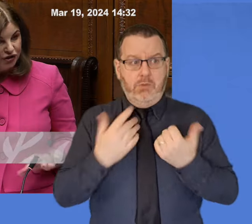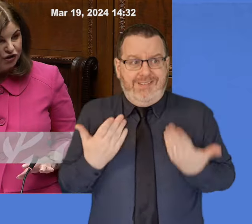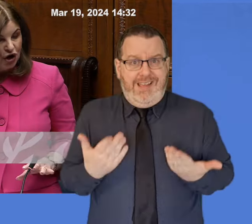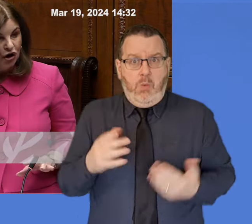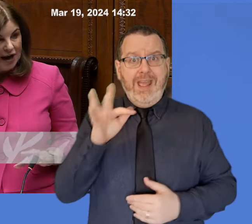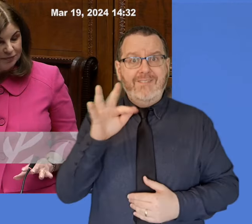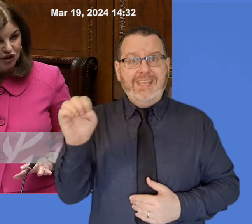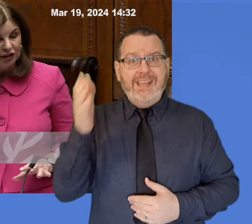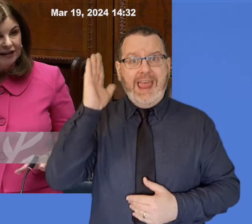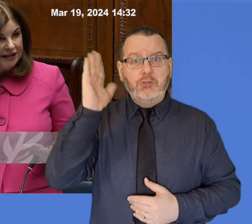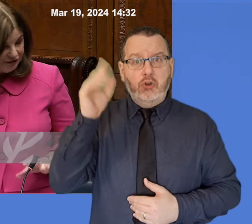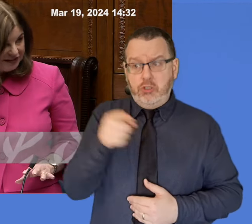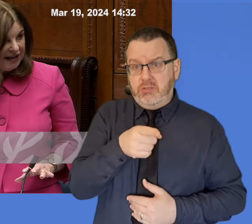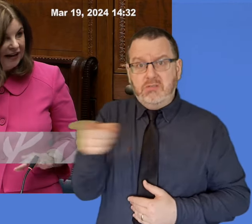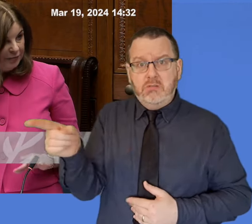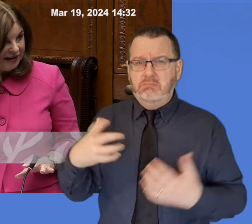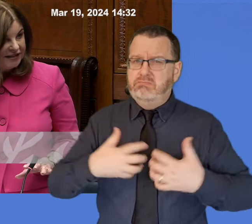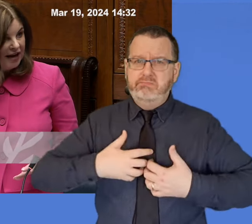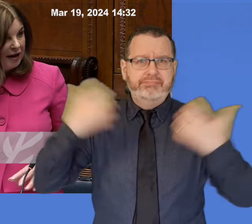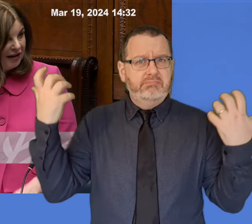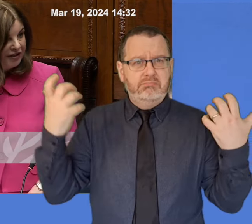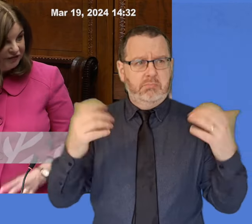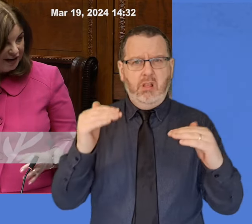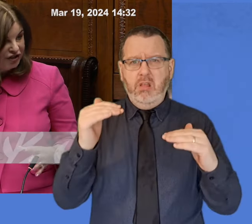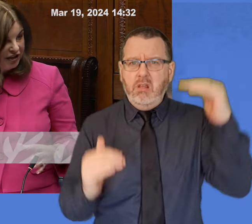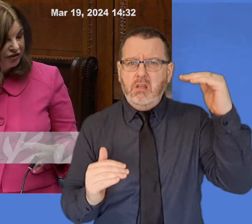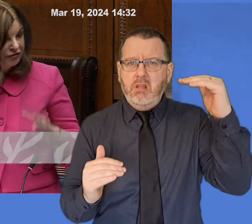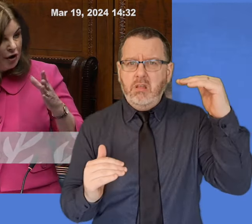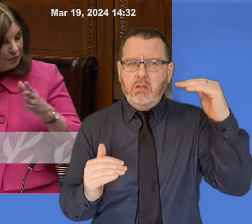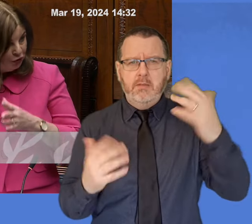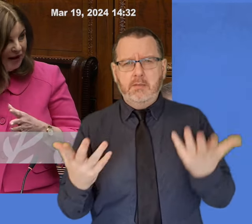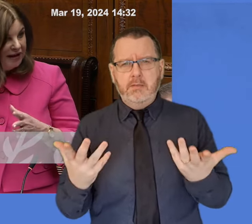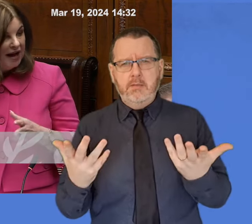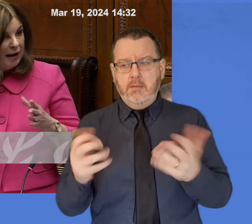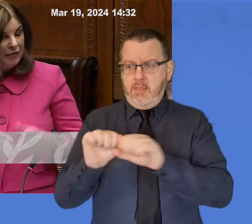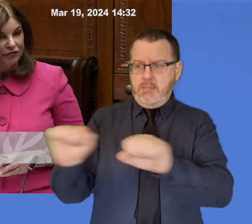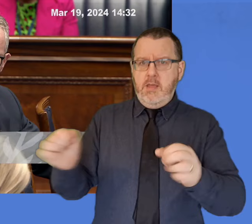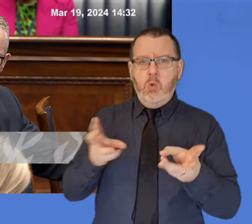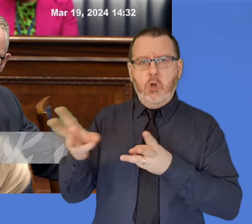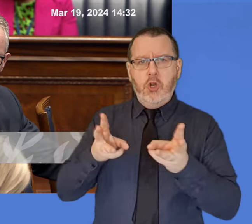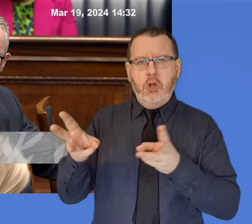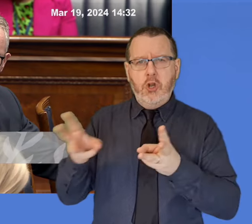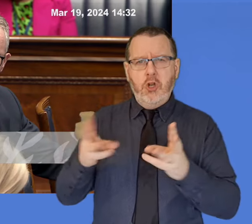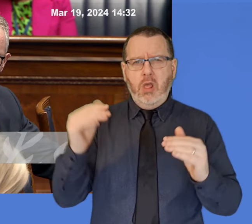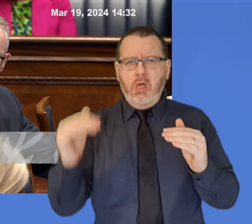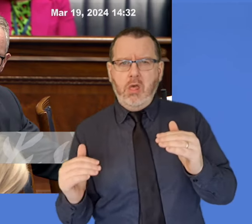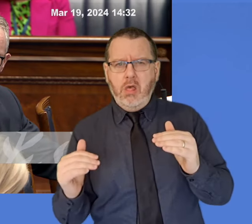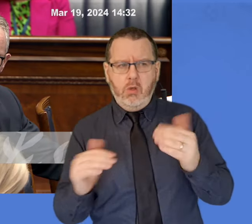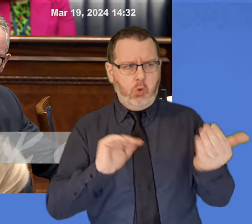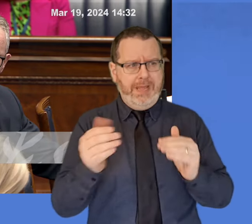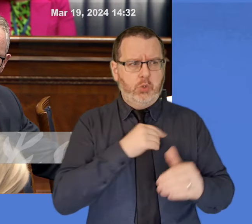the lecturers are absolutely livid at the minute at the differentiation between for teaching